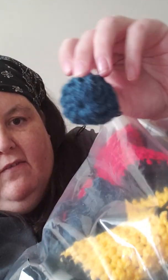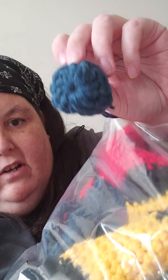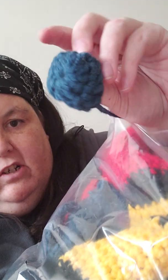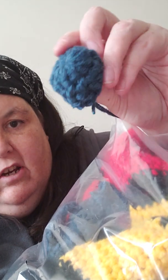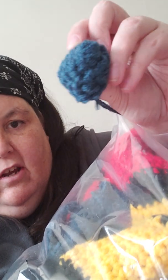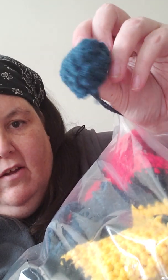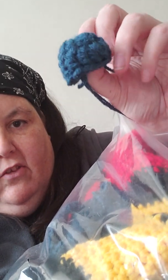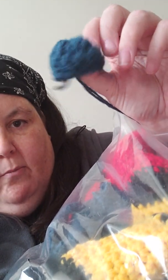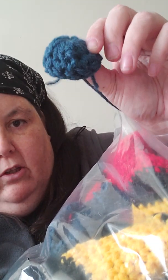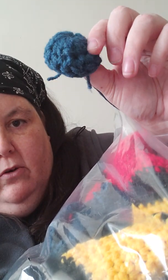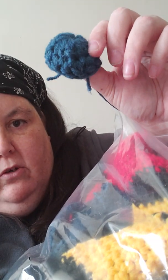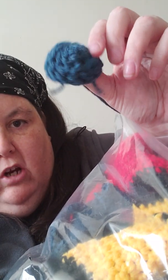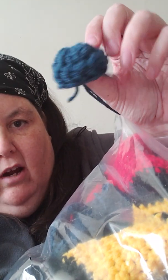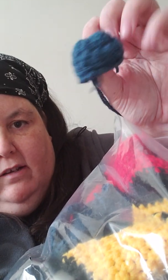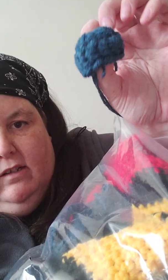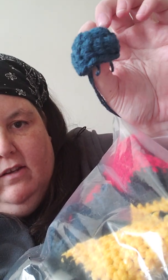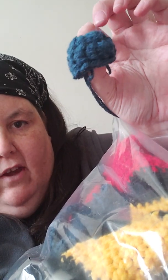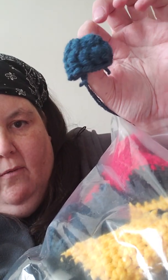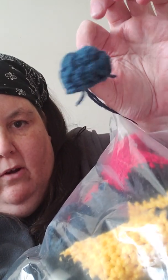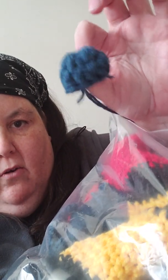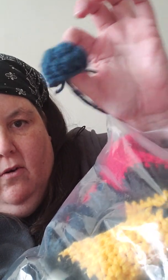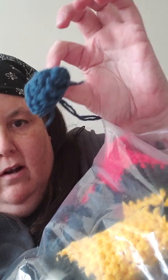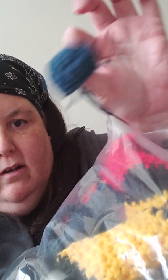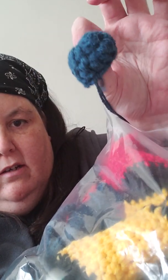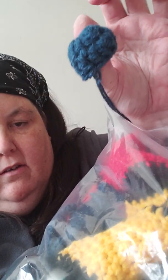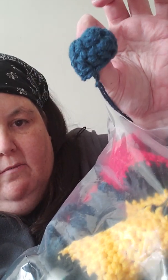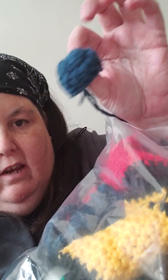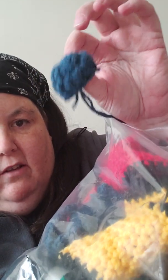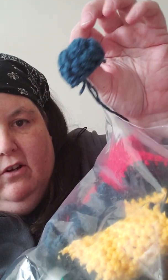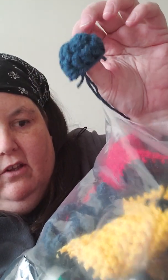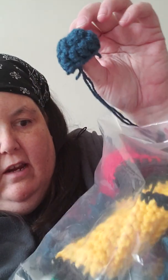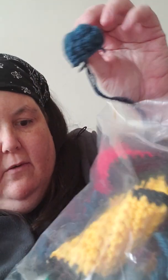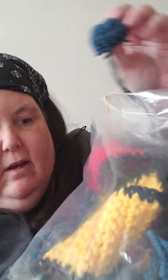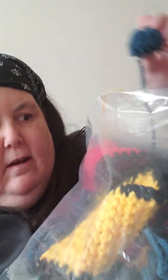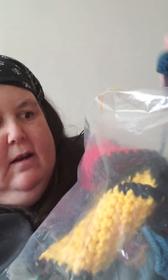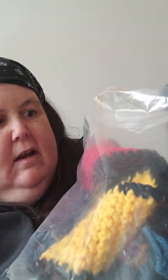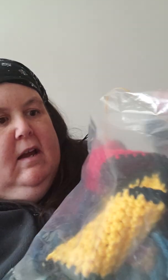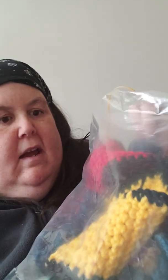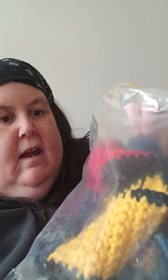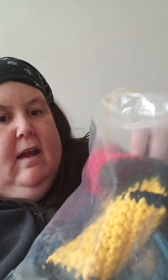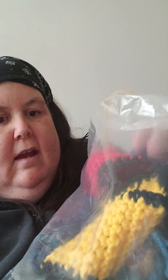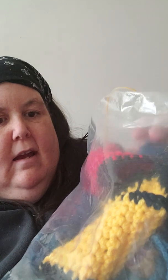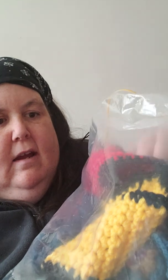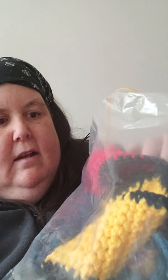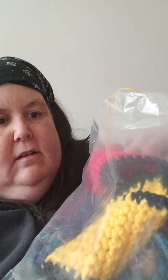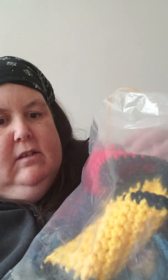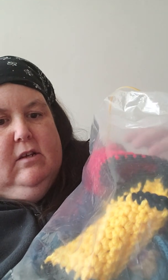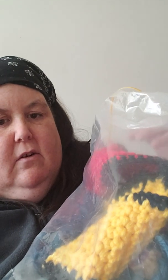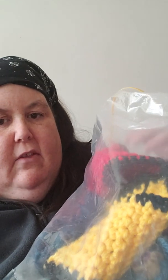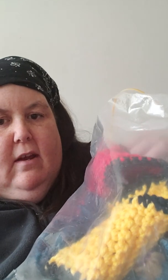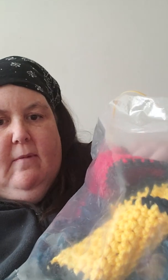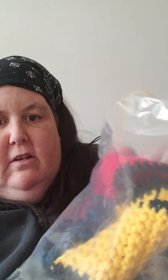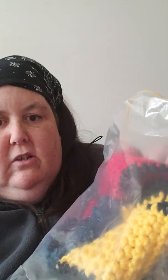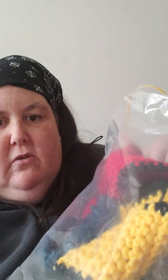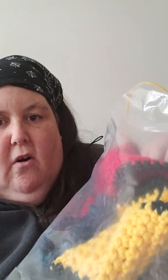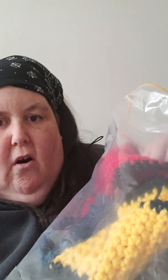finish the blue dots that will go on to make it look Lego-y. And so I think I'm going to do all